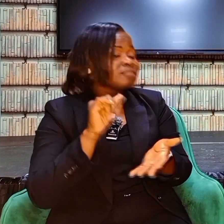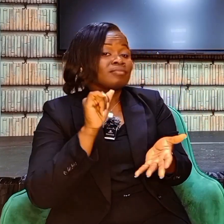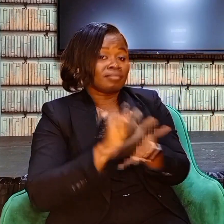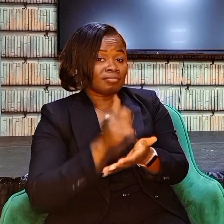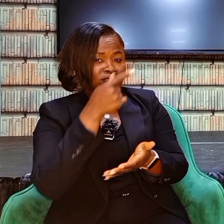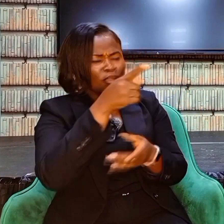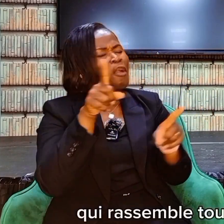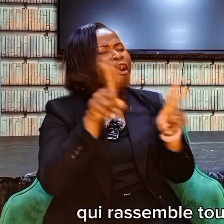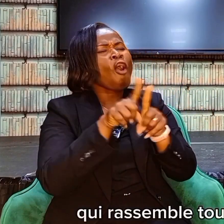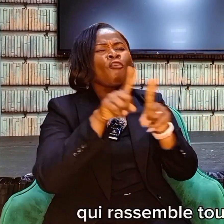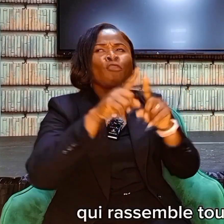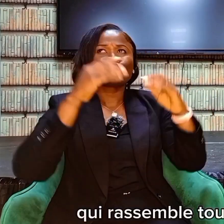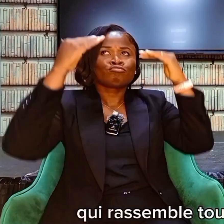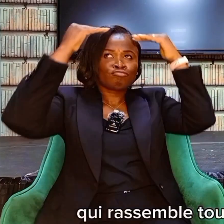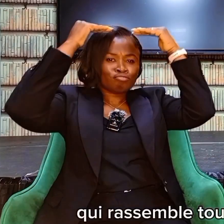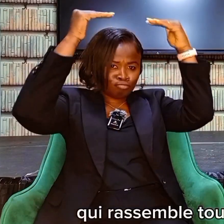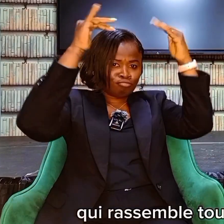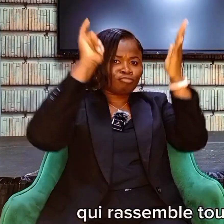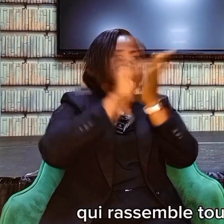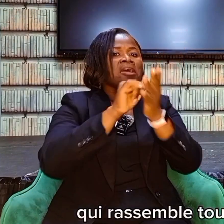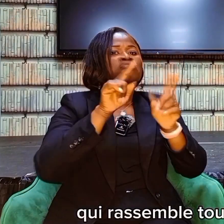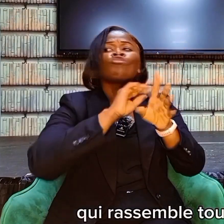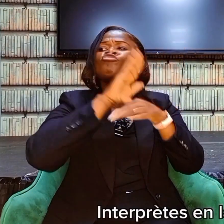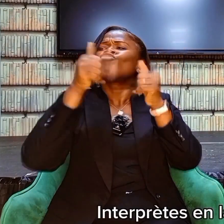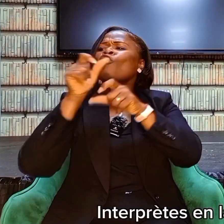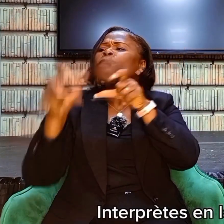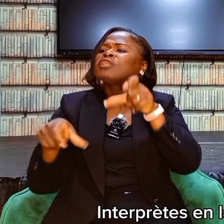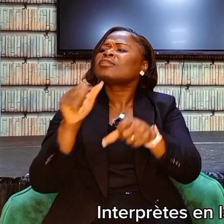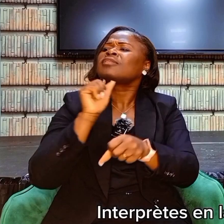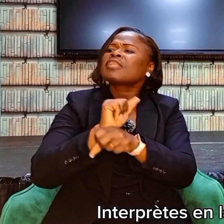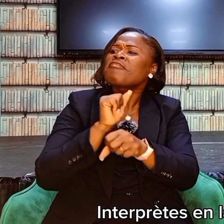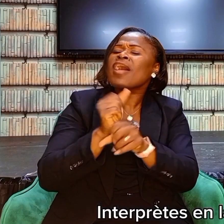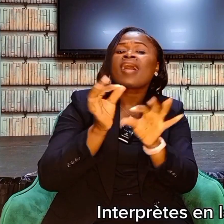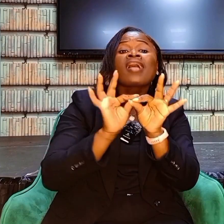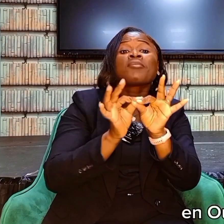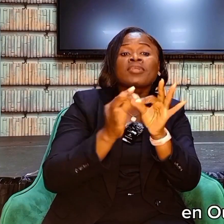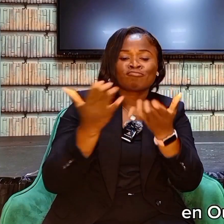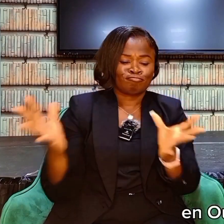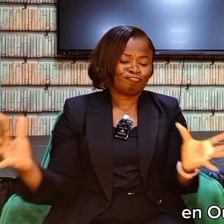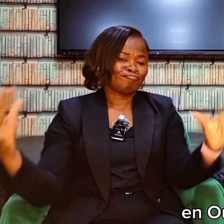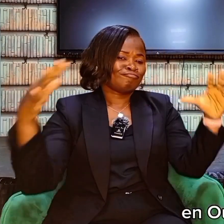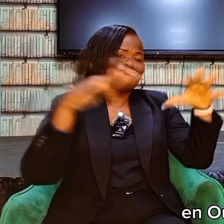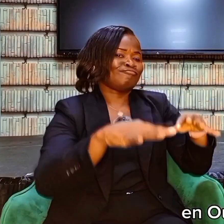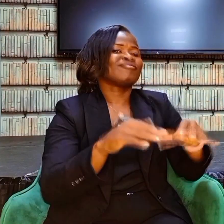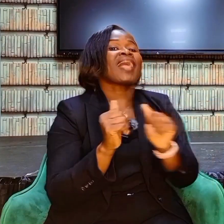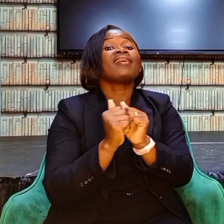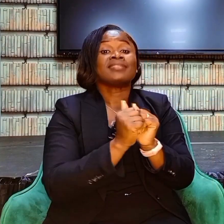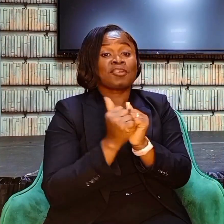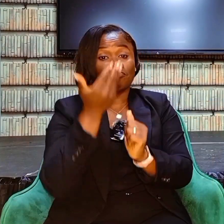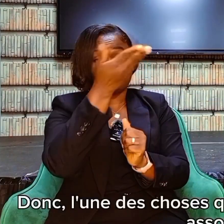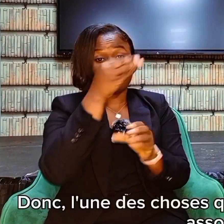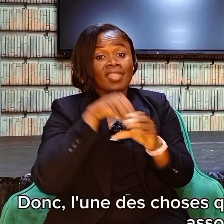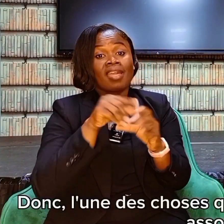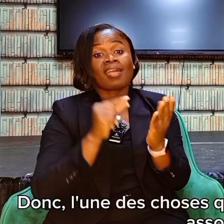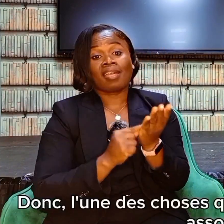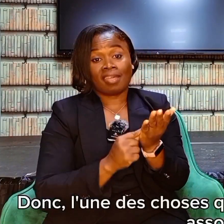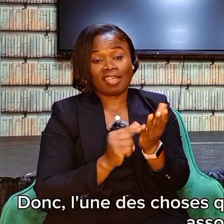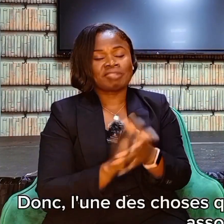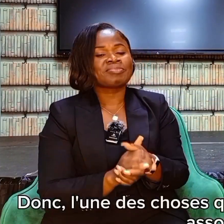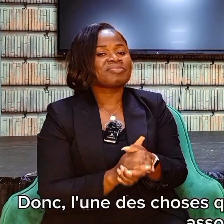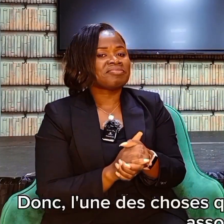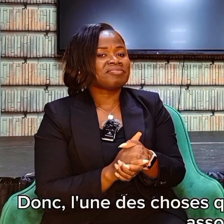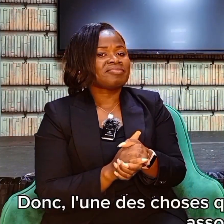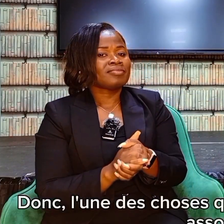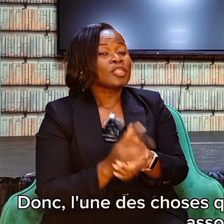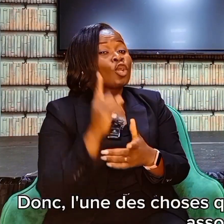body that brings together all professional sign language interpreters in Uganda. So, one